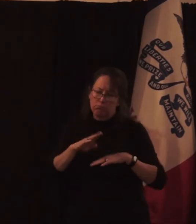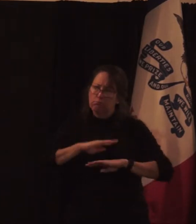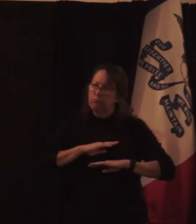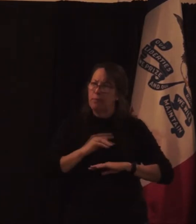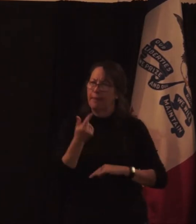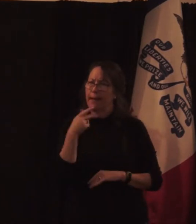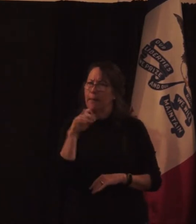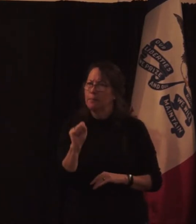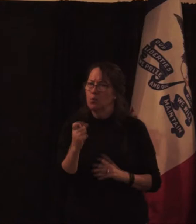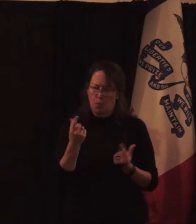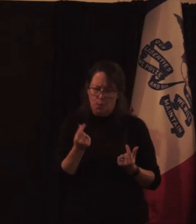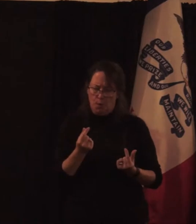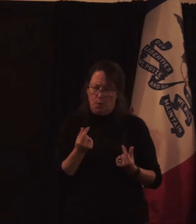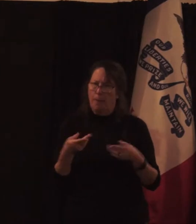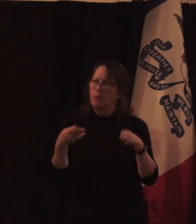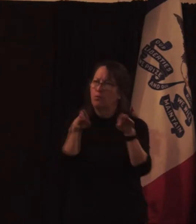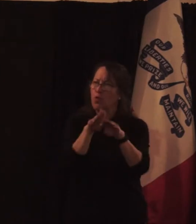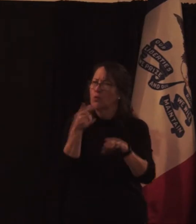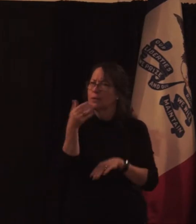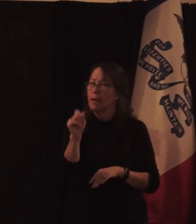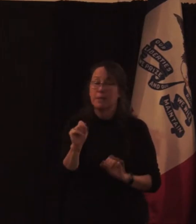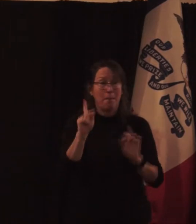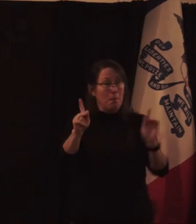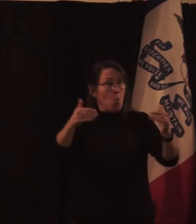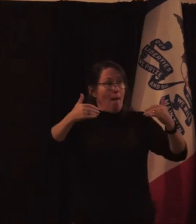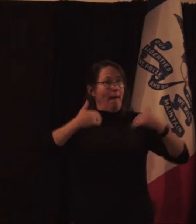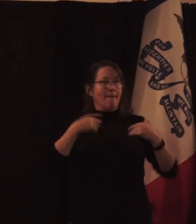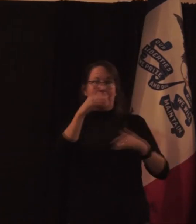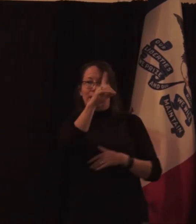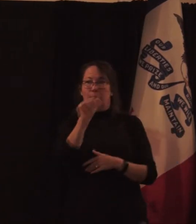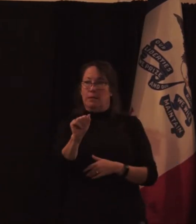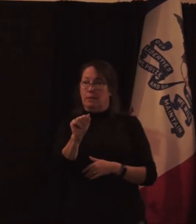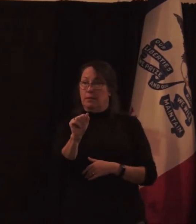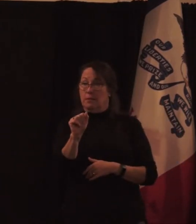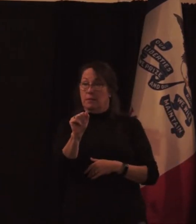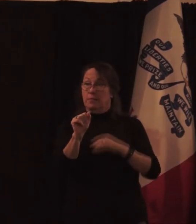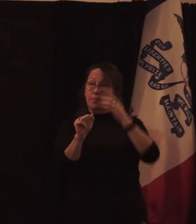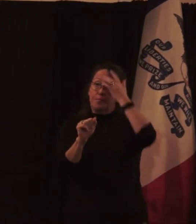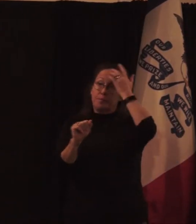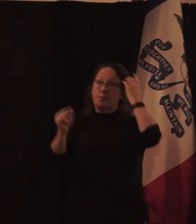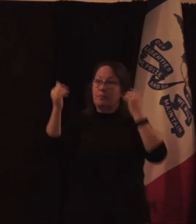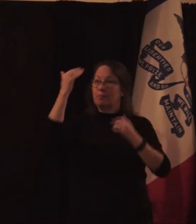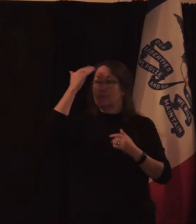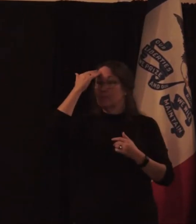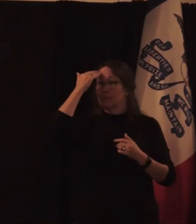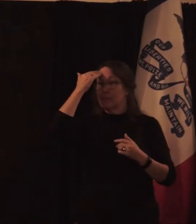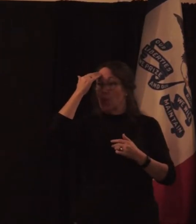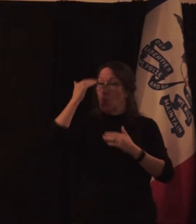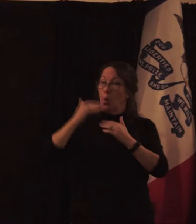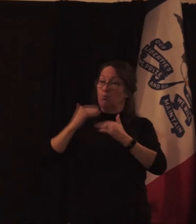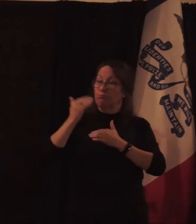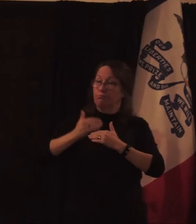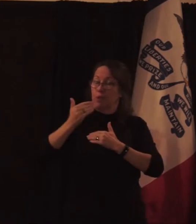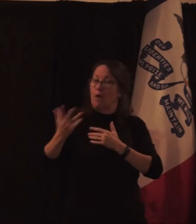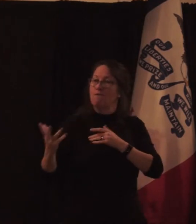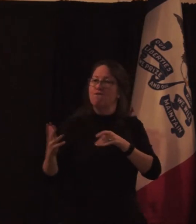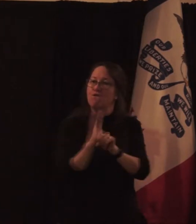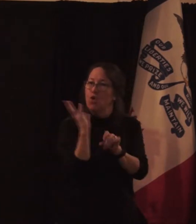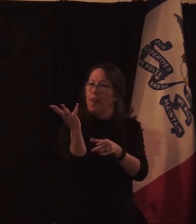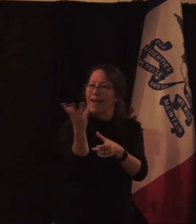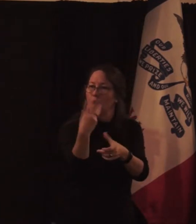there. Well, for persons with disabilities, I know I can say that progress towards full